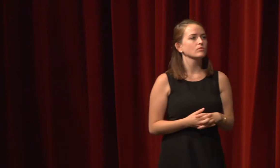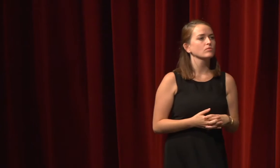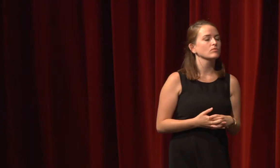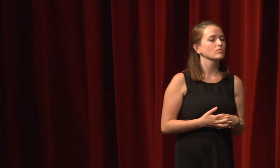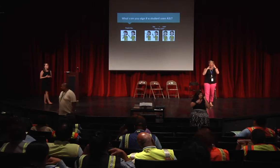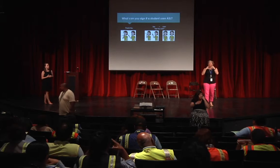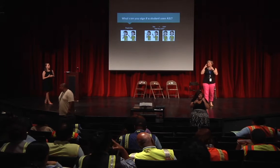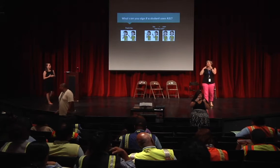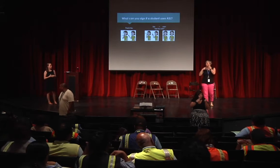Don't cry.